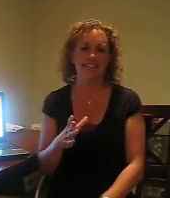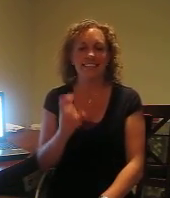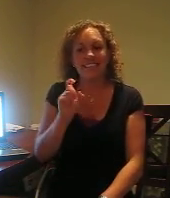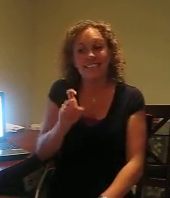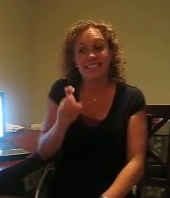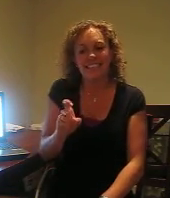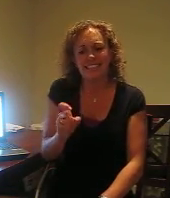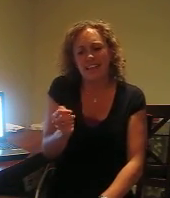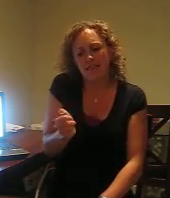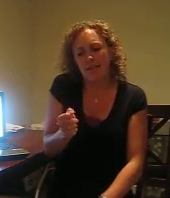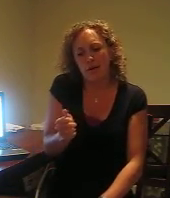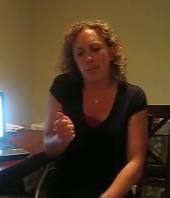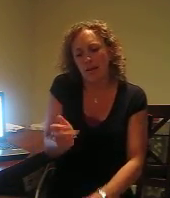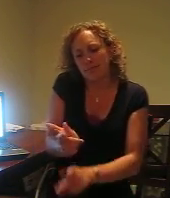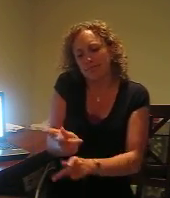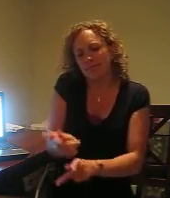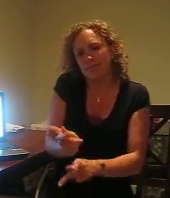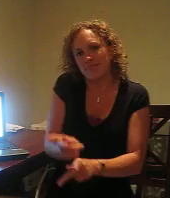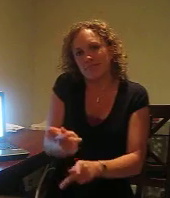beginning, but once it's going, it's very